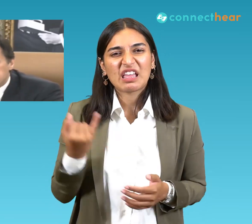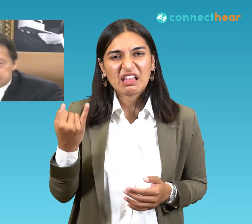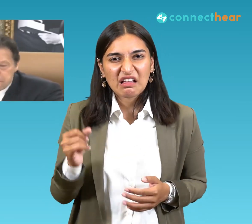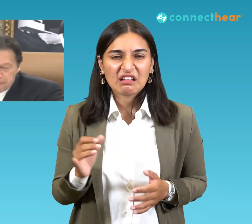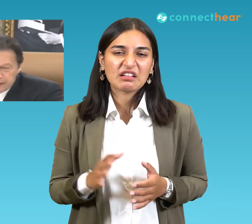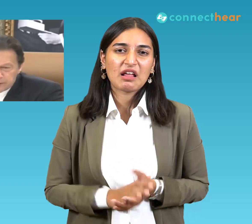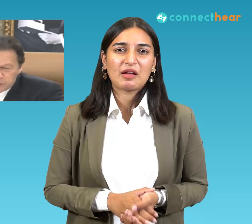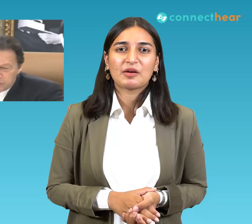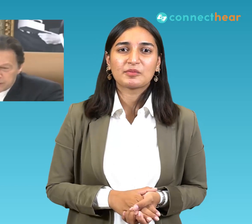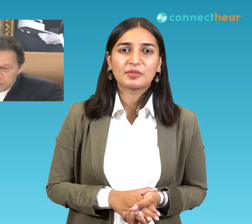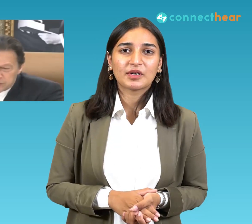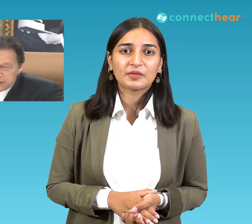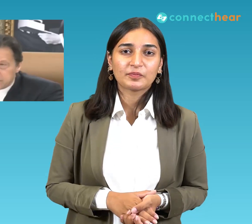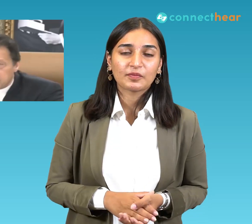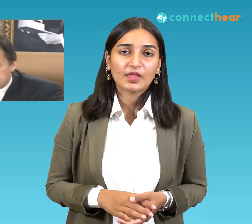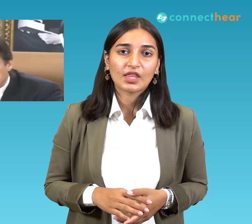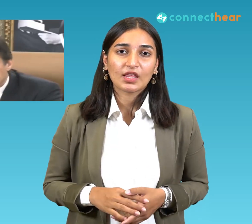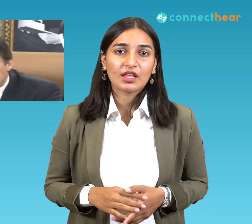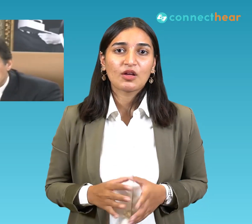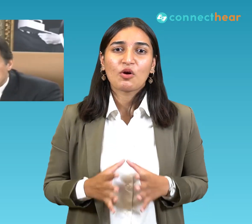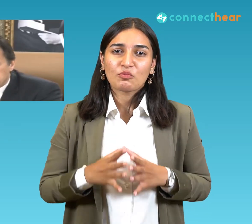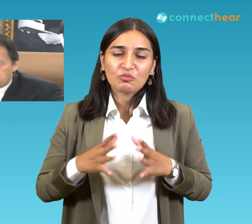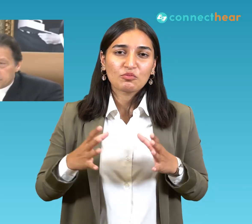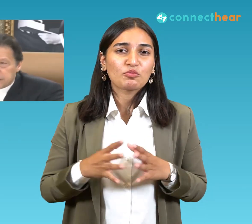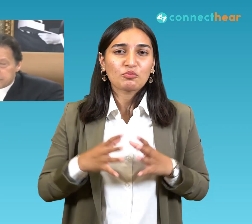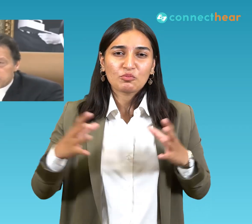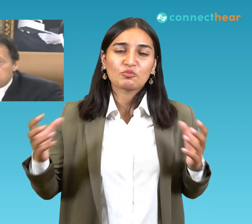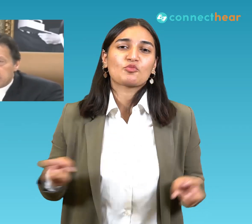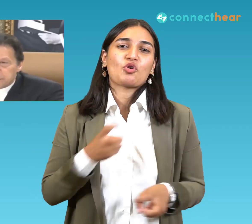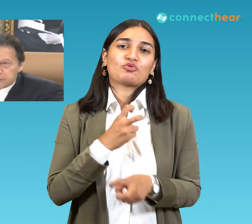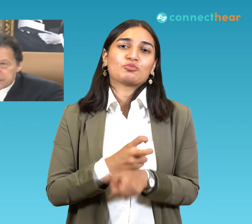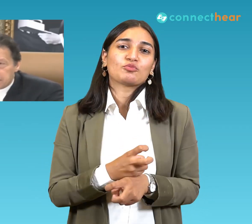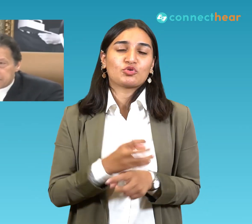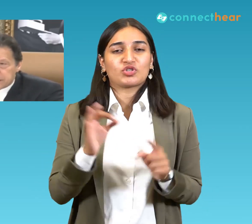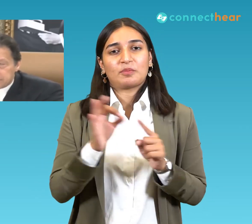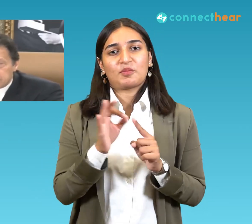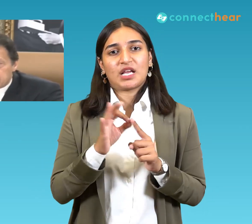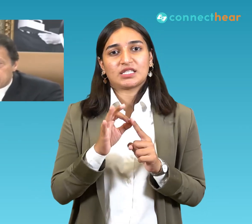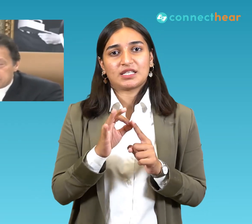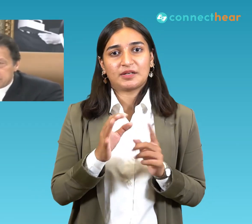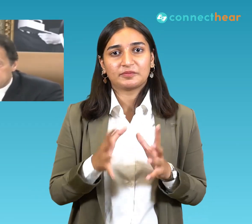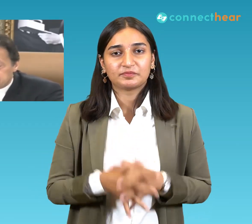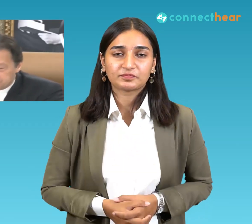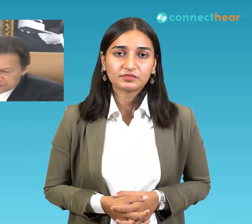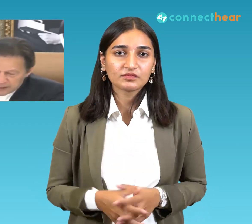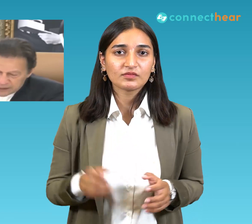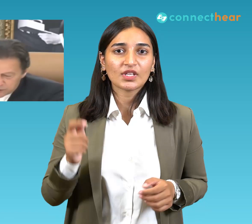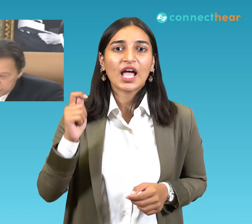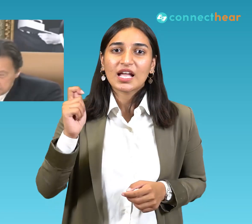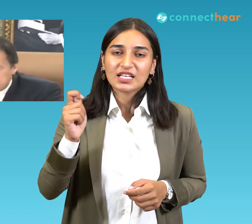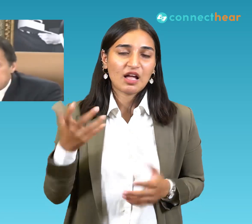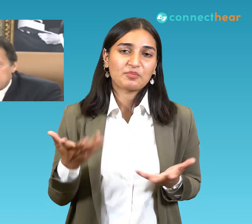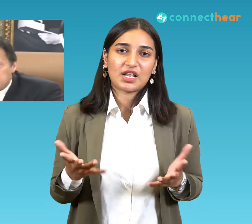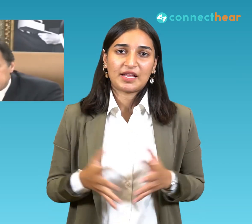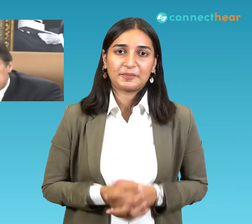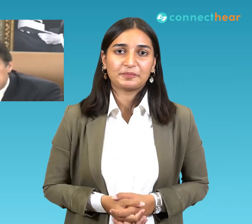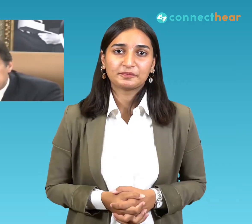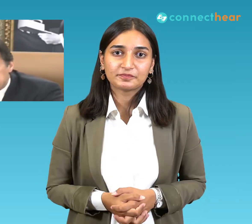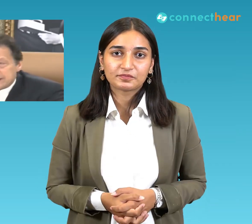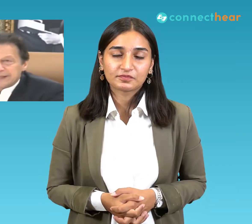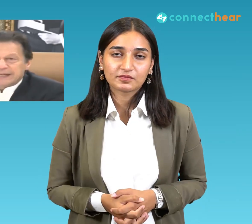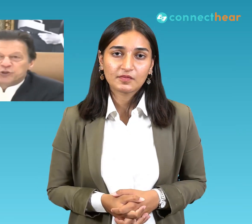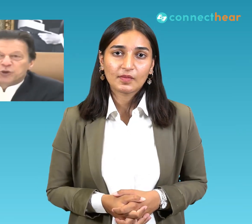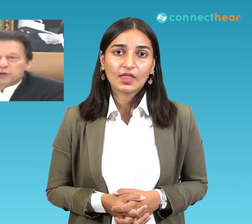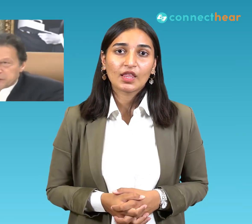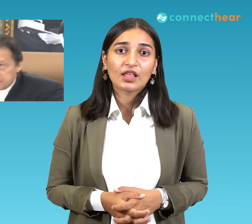in those days of, where there were two camps, capitalism and communism. So we went that way in